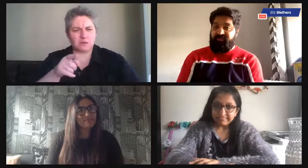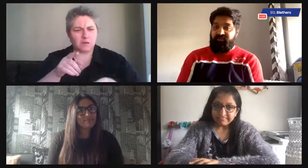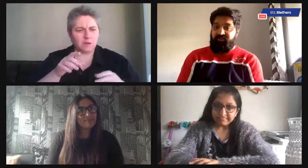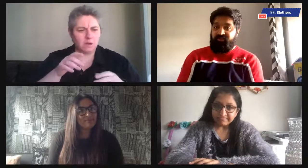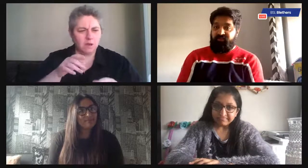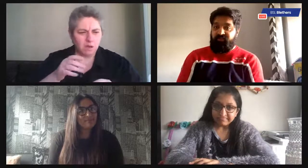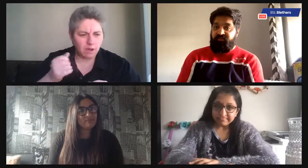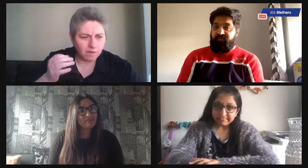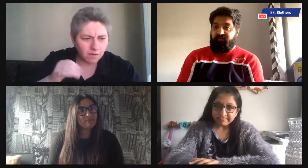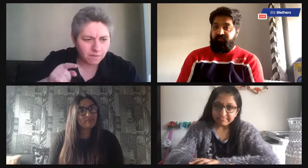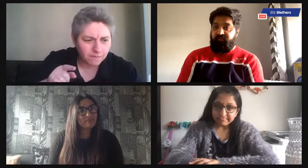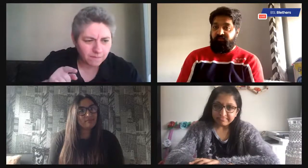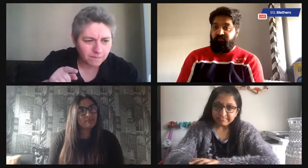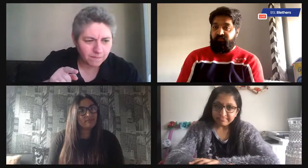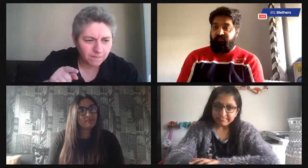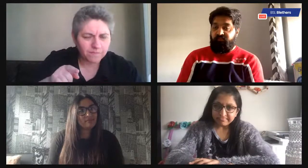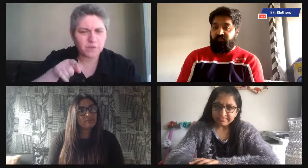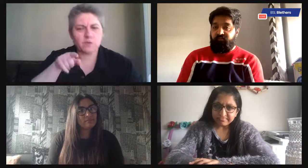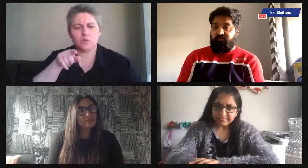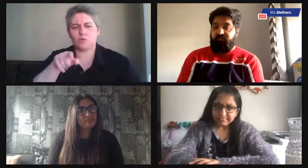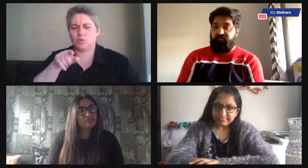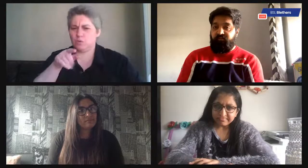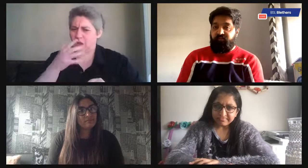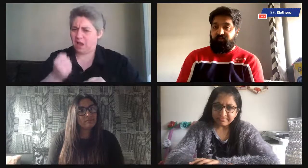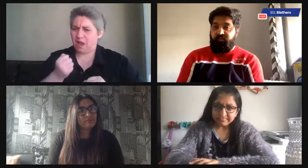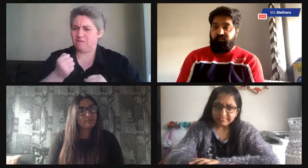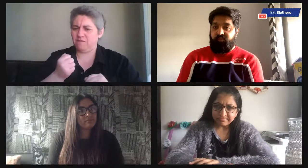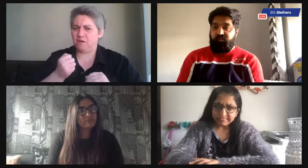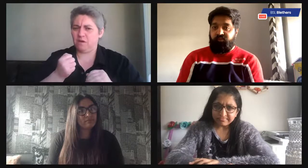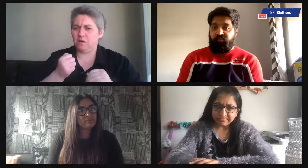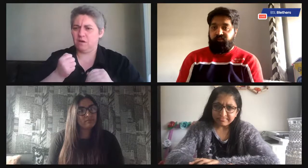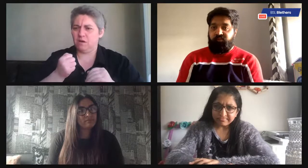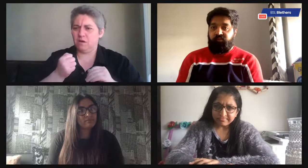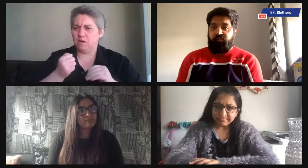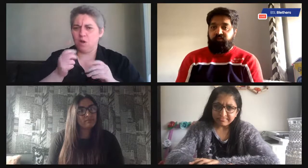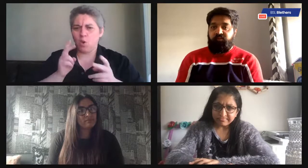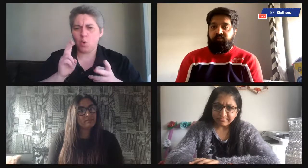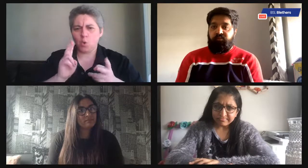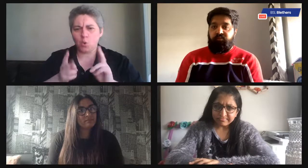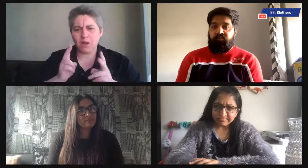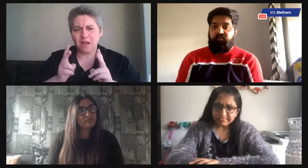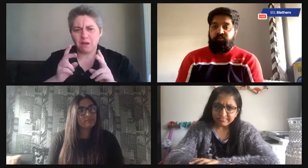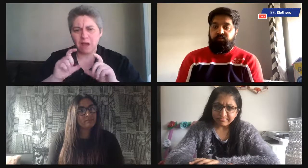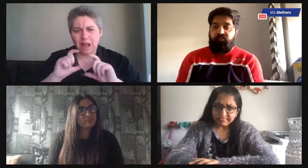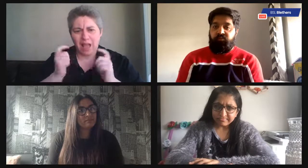the members' thoughts and feelings accurately over to other people and vice versa.